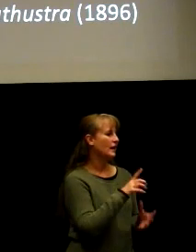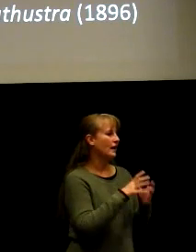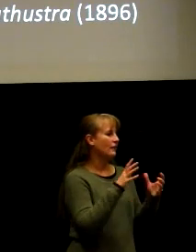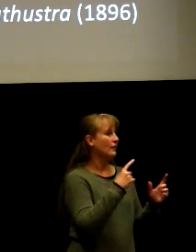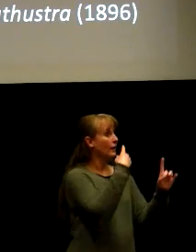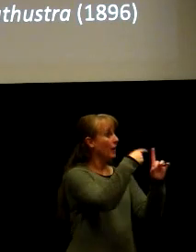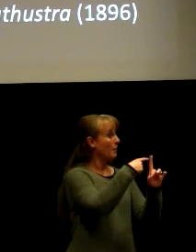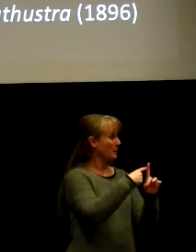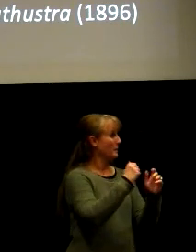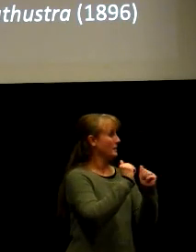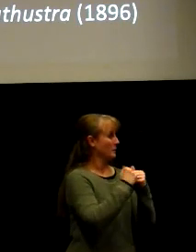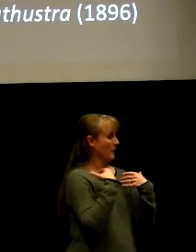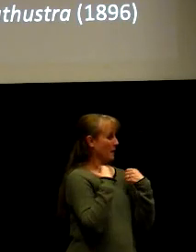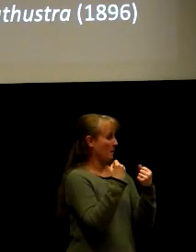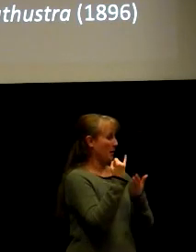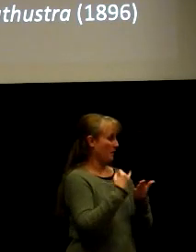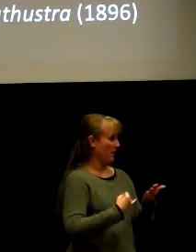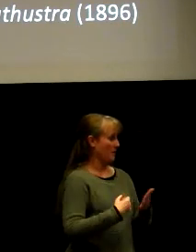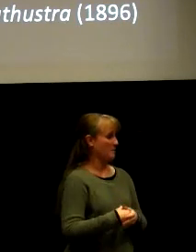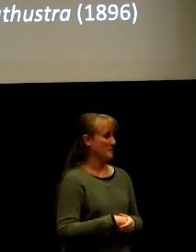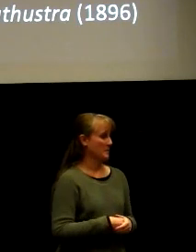of optimism in the power of art.